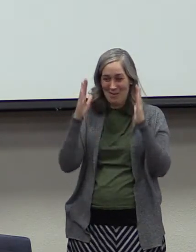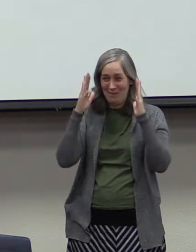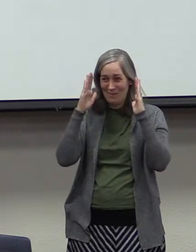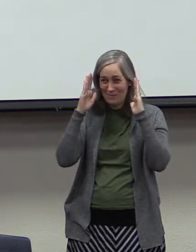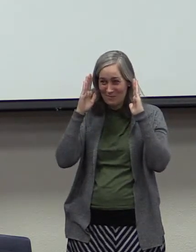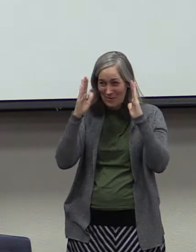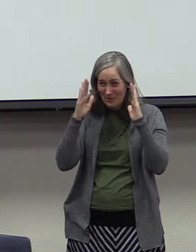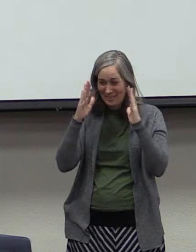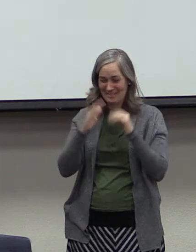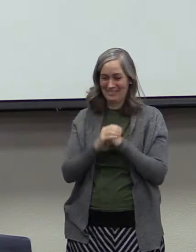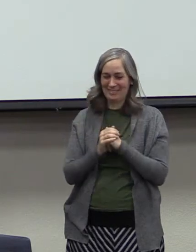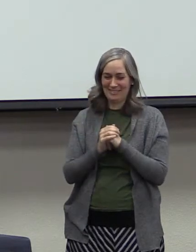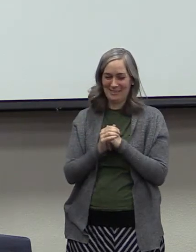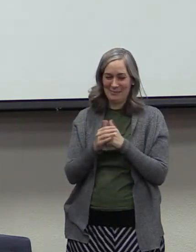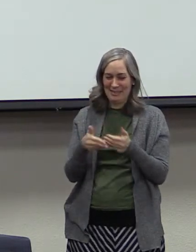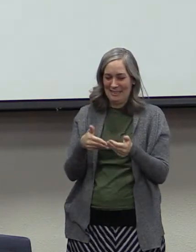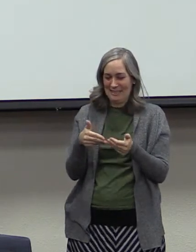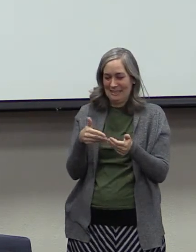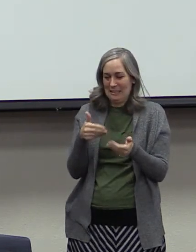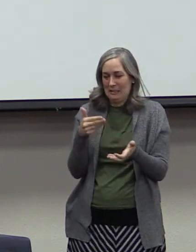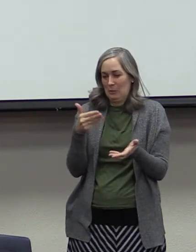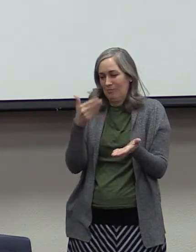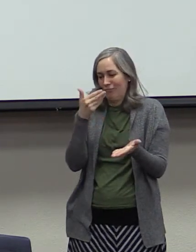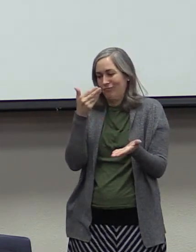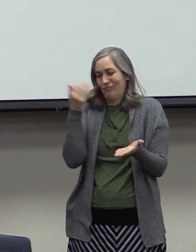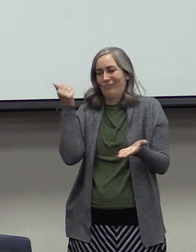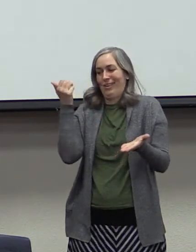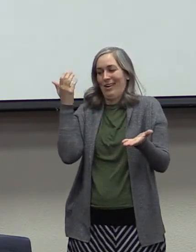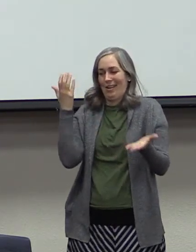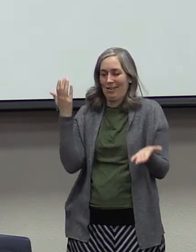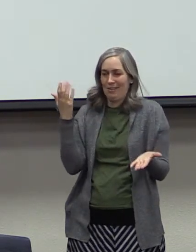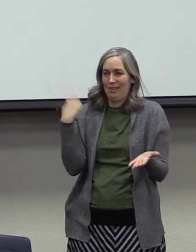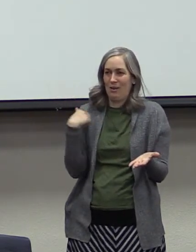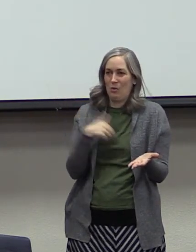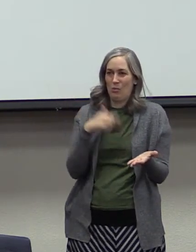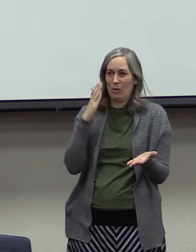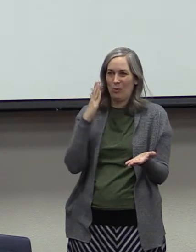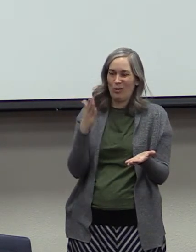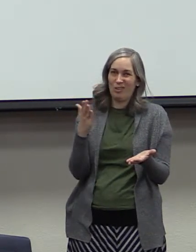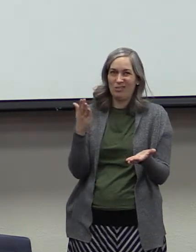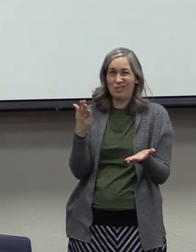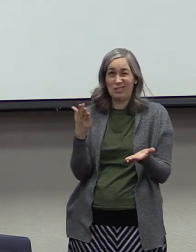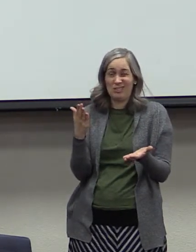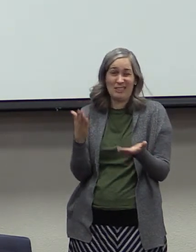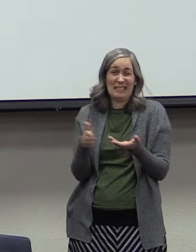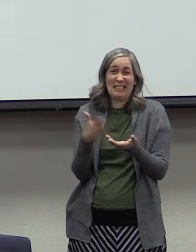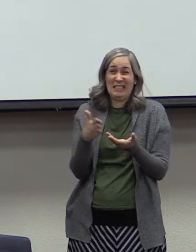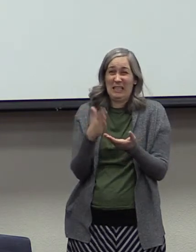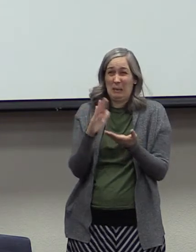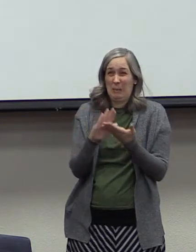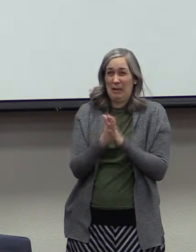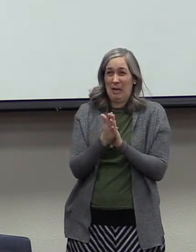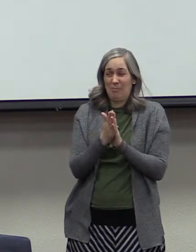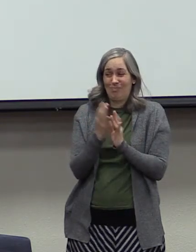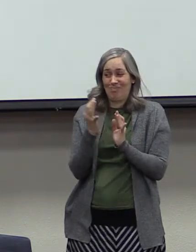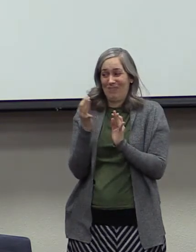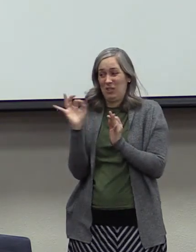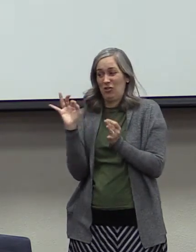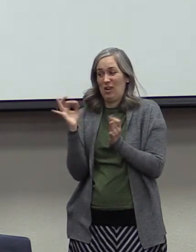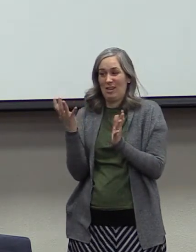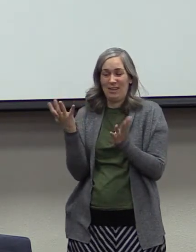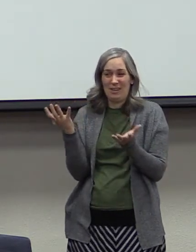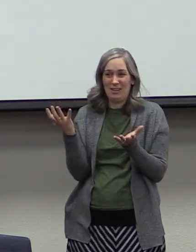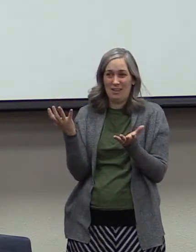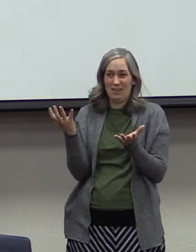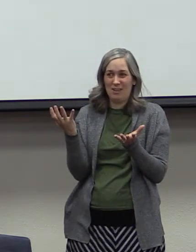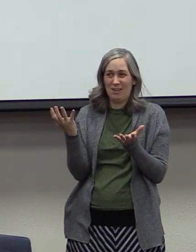attention, it'll be easy to forget. We'll find it easy to get distracted. Compromise